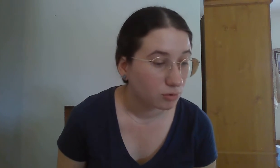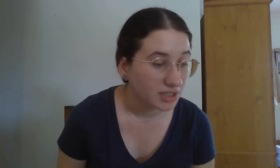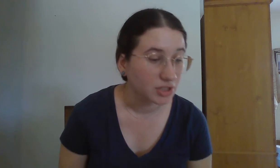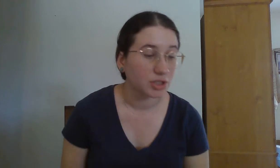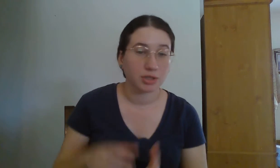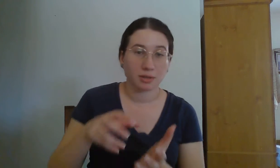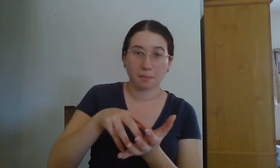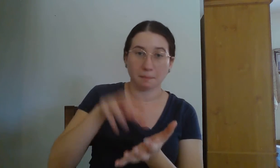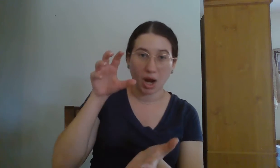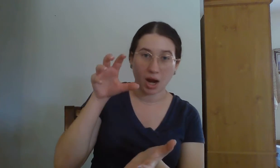Rich,